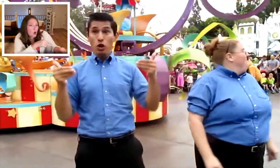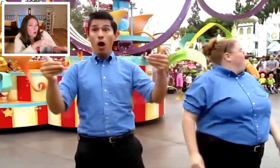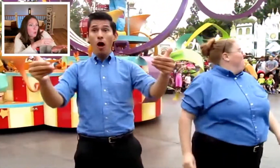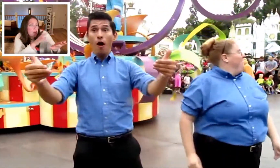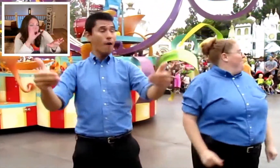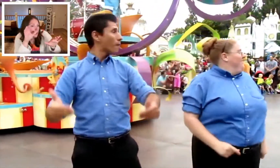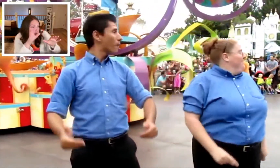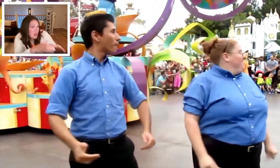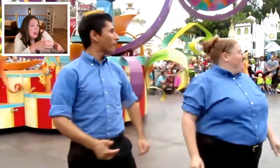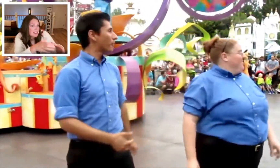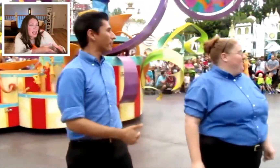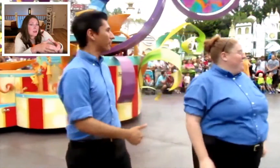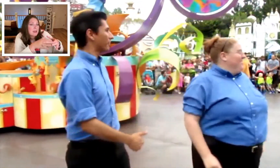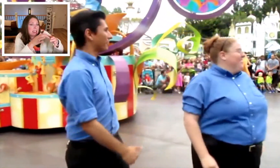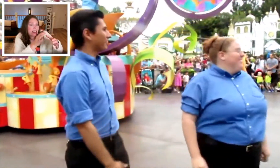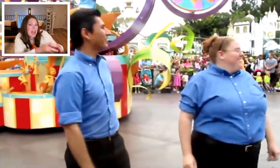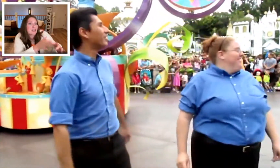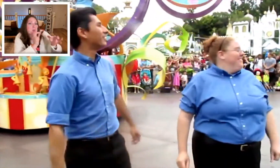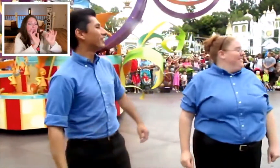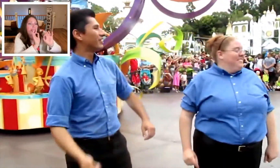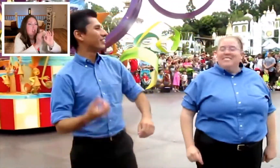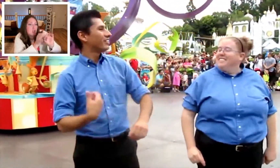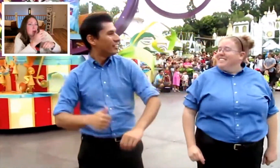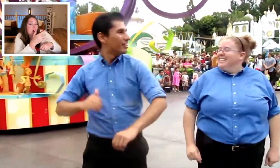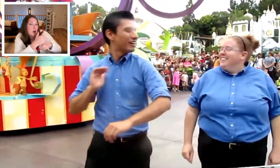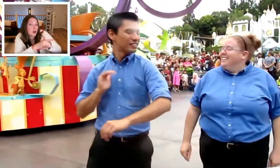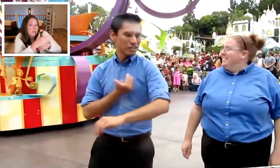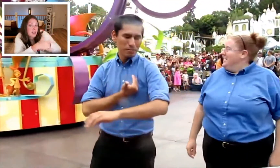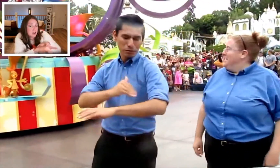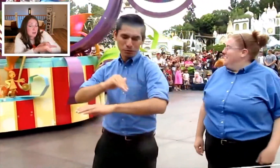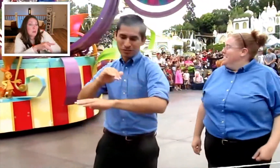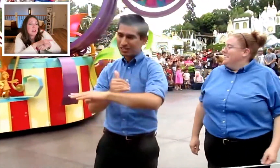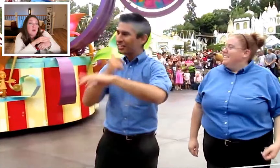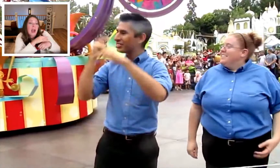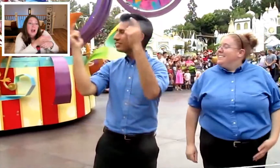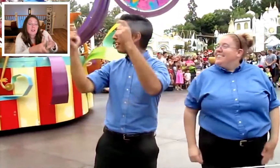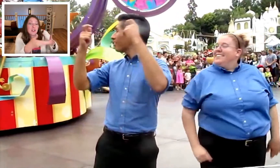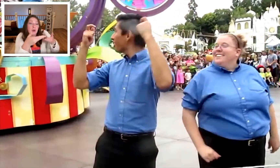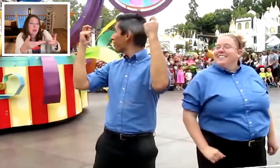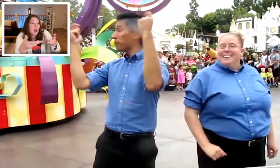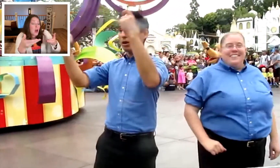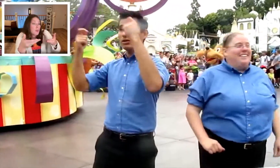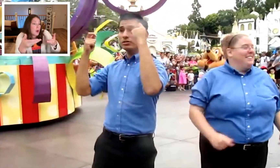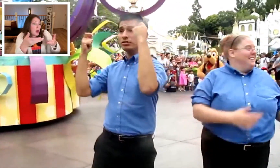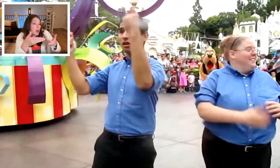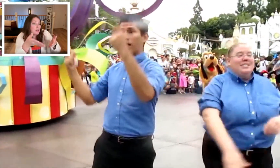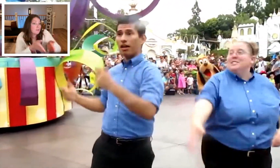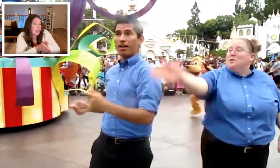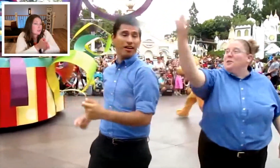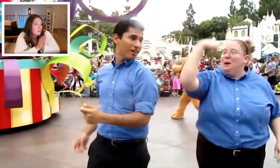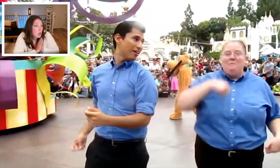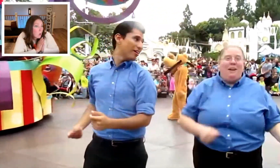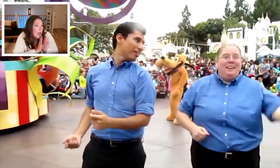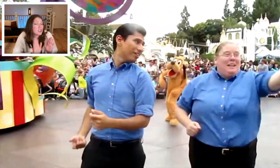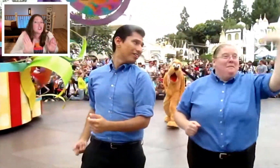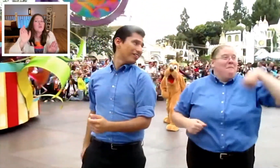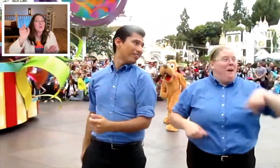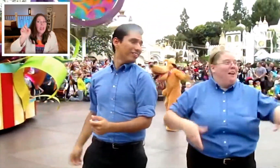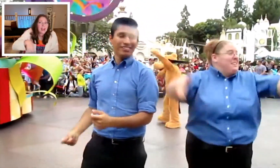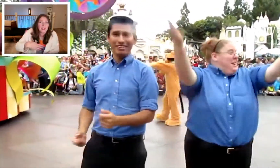go that day, because that's when the interpreters are available. But you have to do it upon like request. You can't